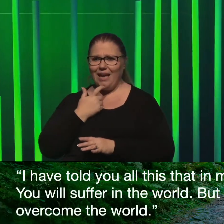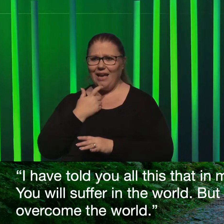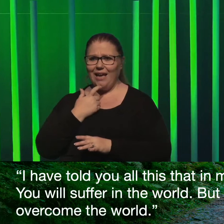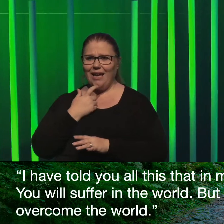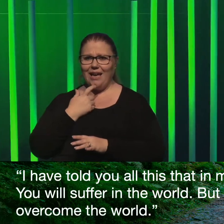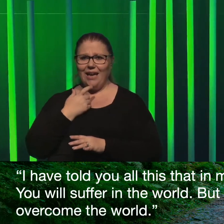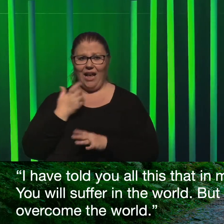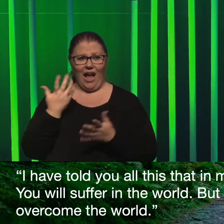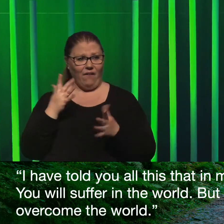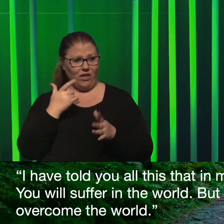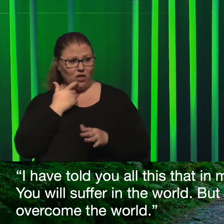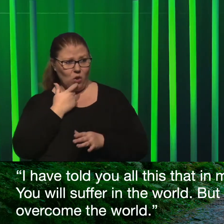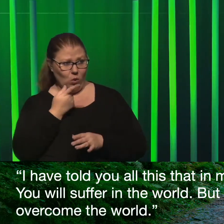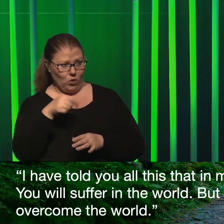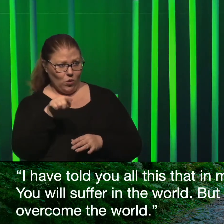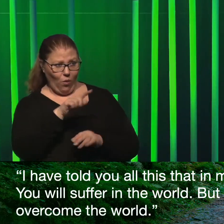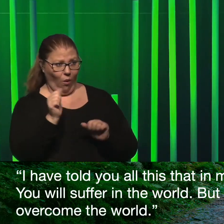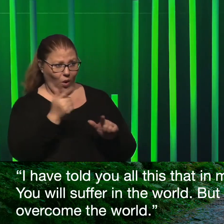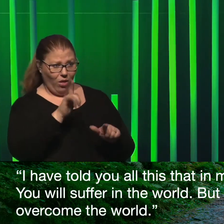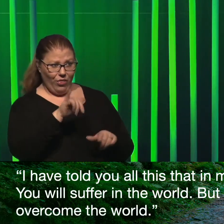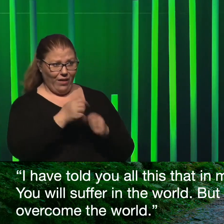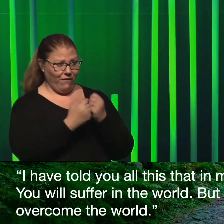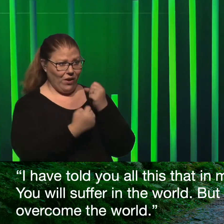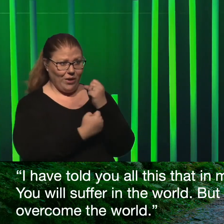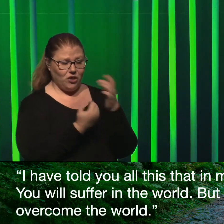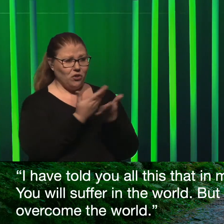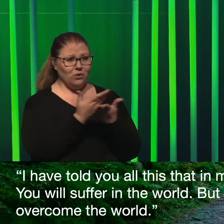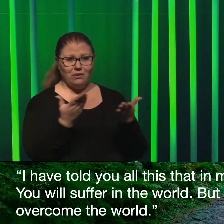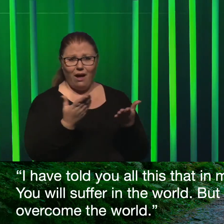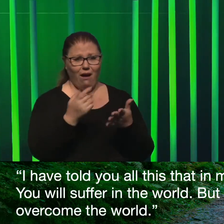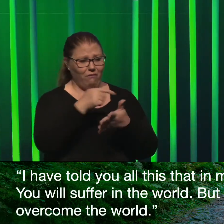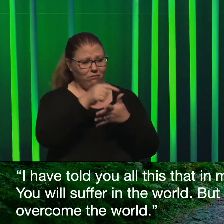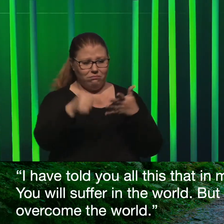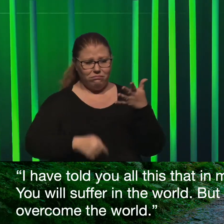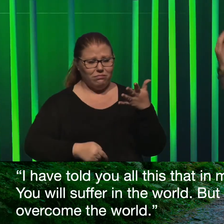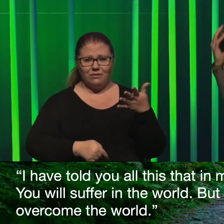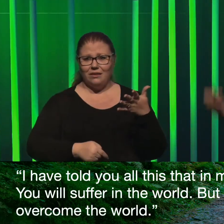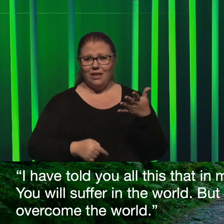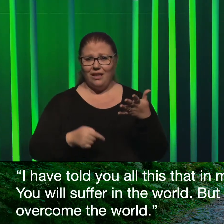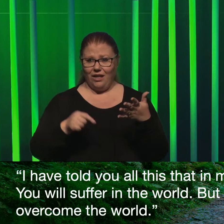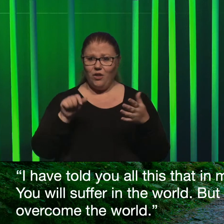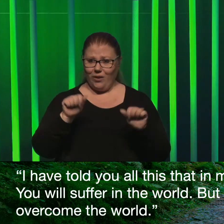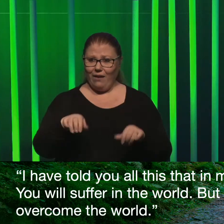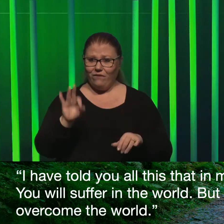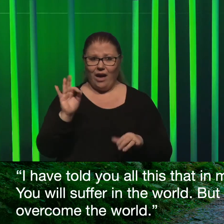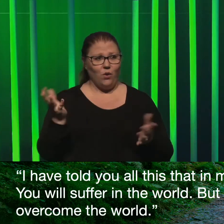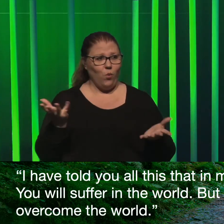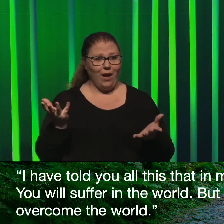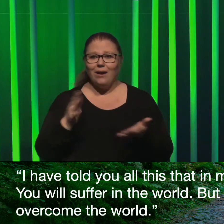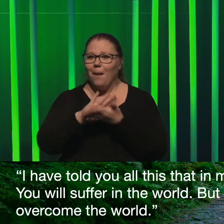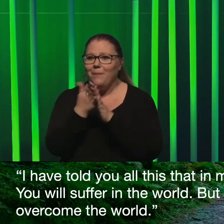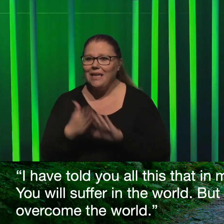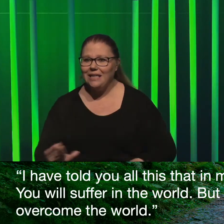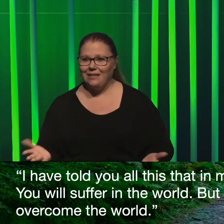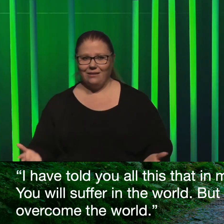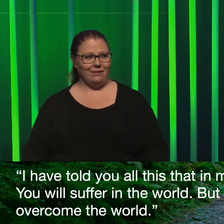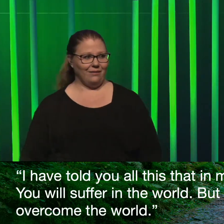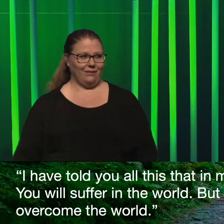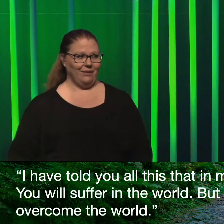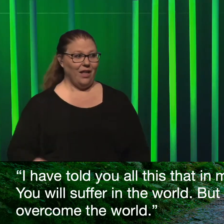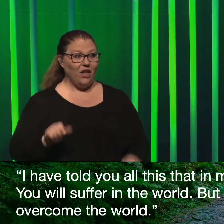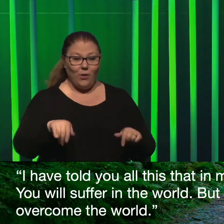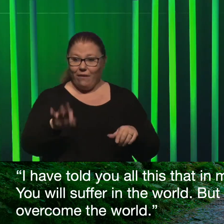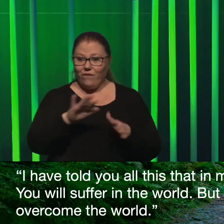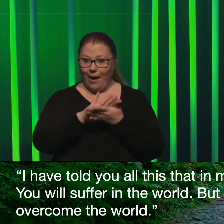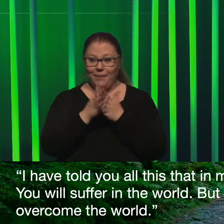all this, all the teaching, all the foundational stuff, all this stuff I told you that you may find, what's the word? Peace. That you may